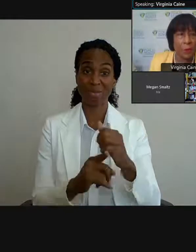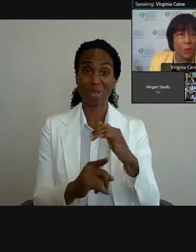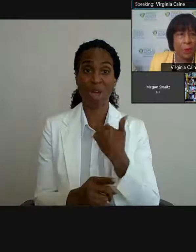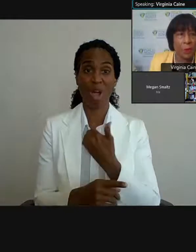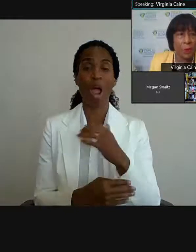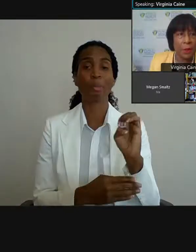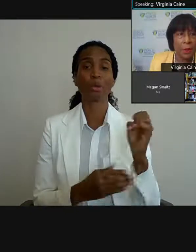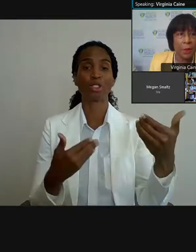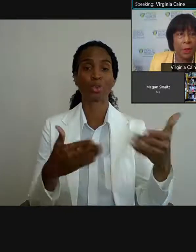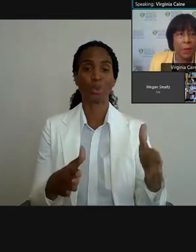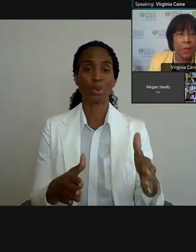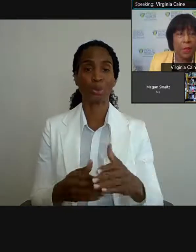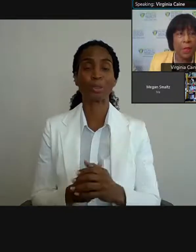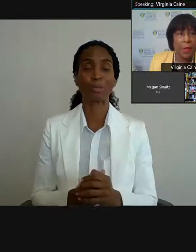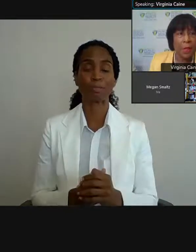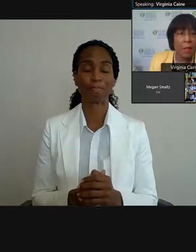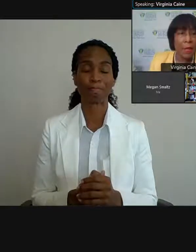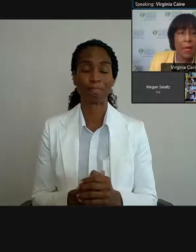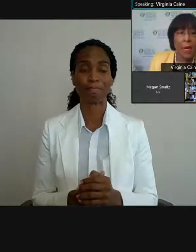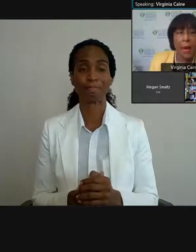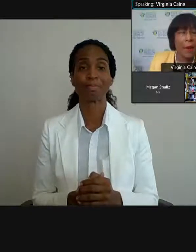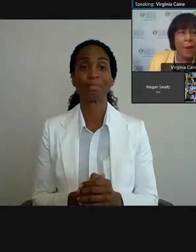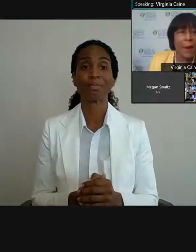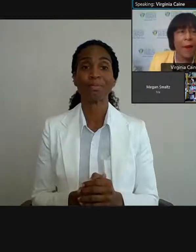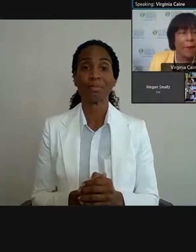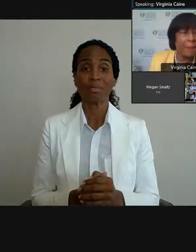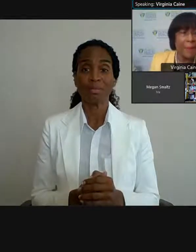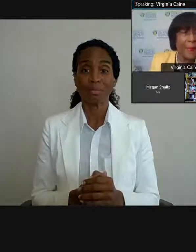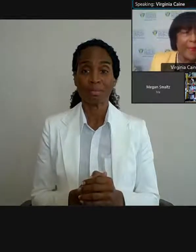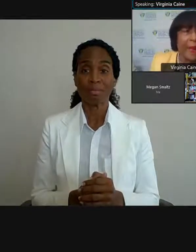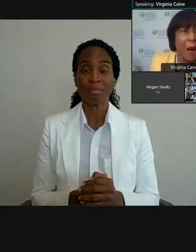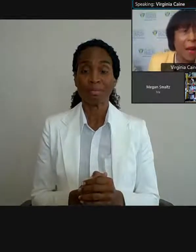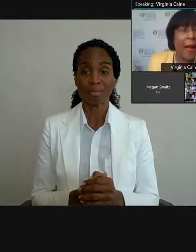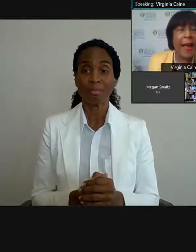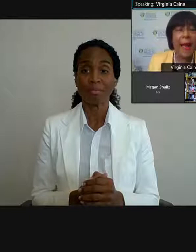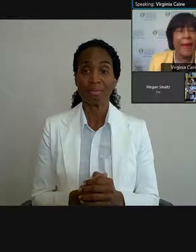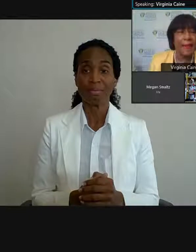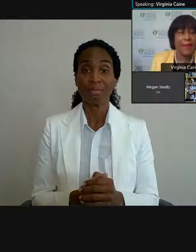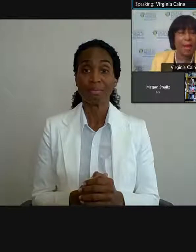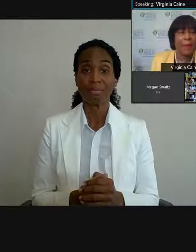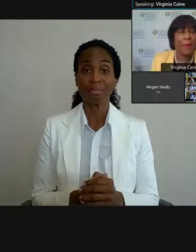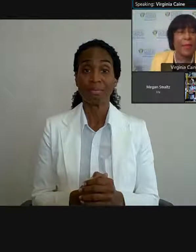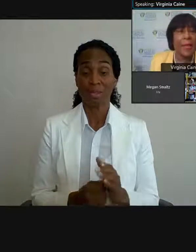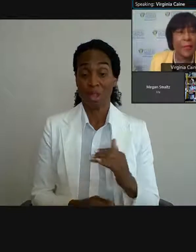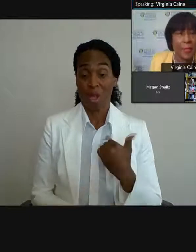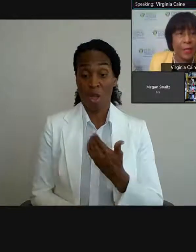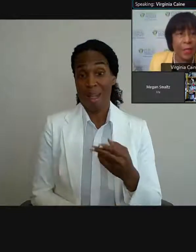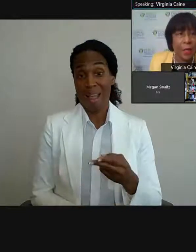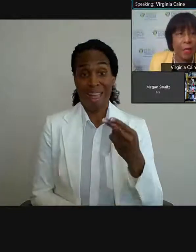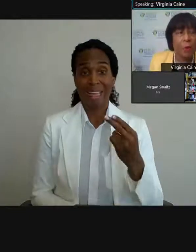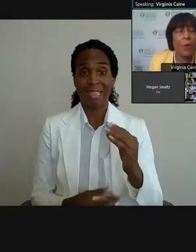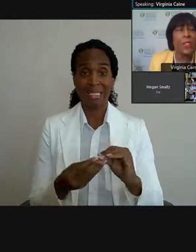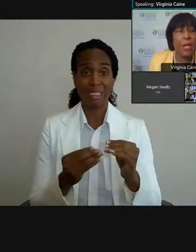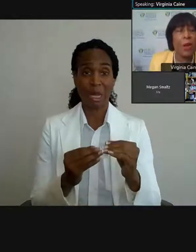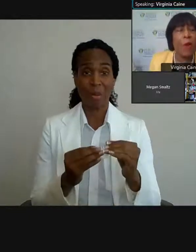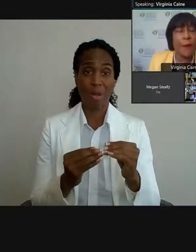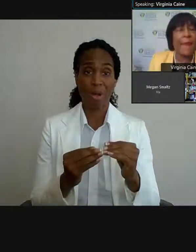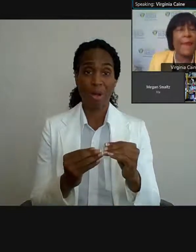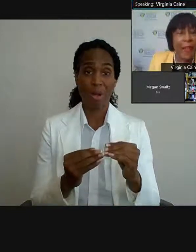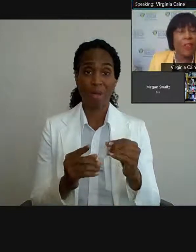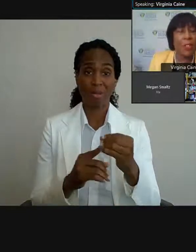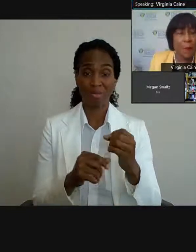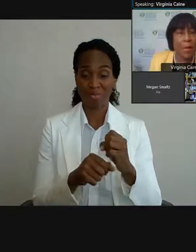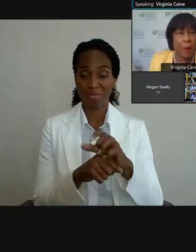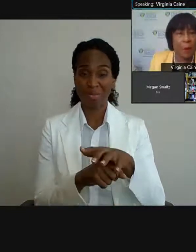emergency rooms. In our highest number of cases, we were seeing